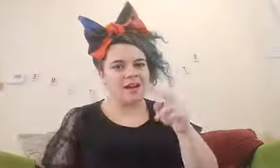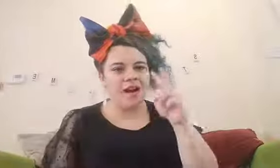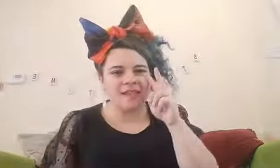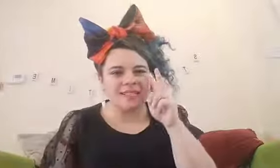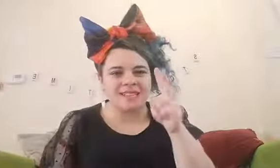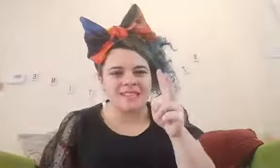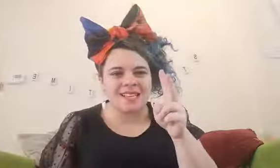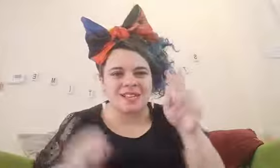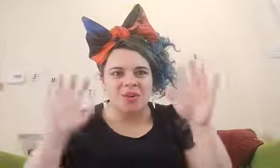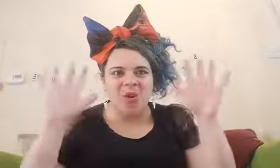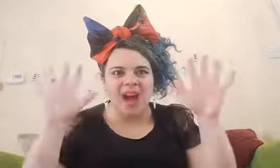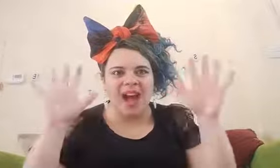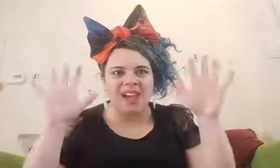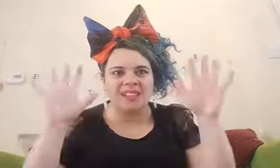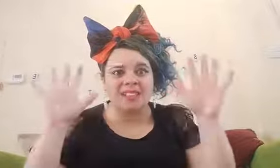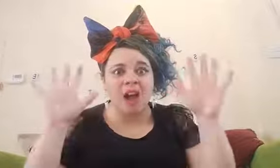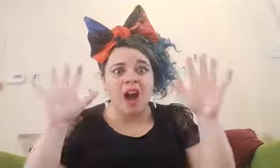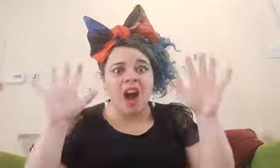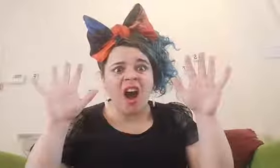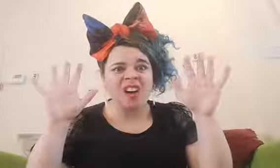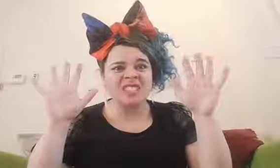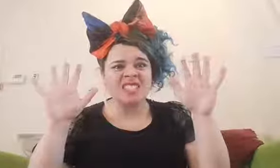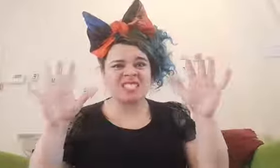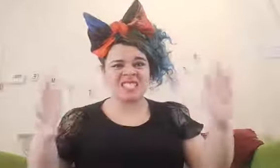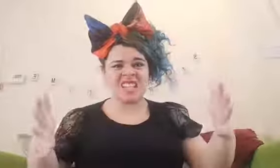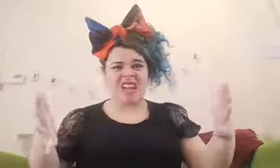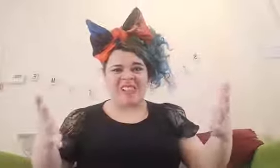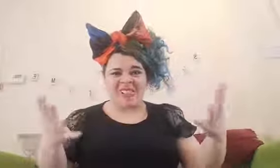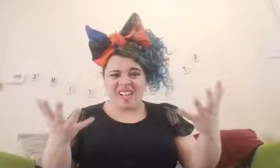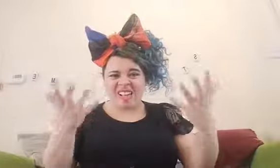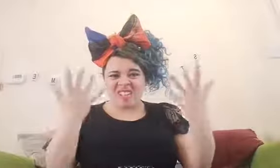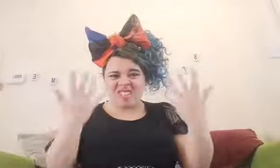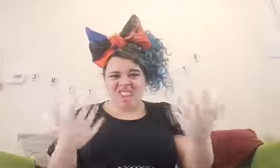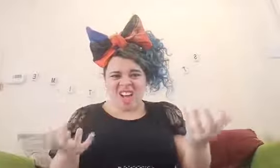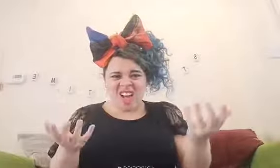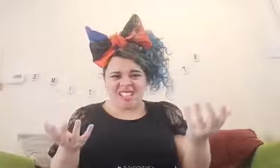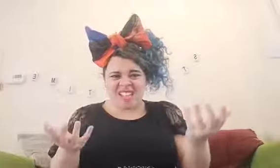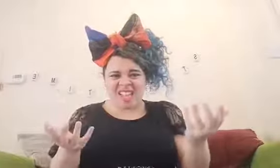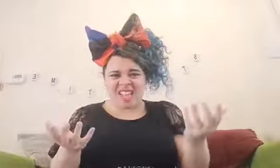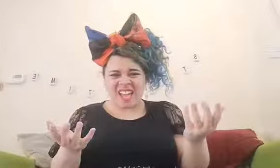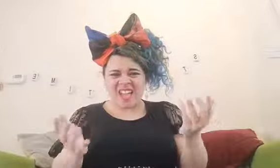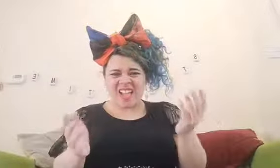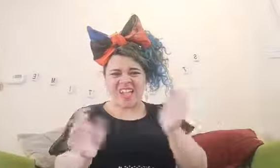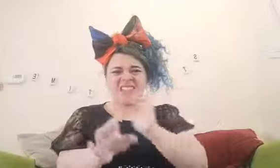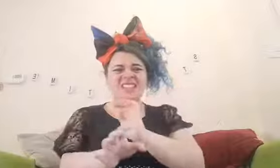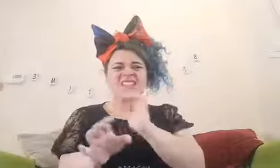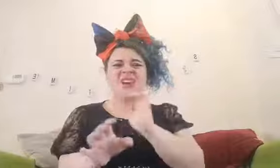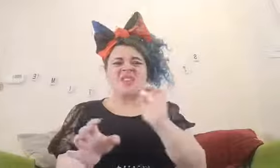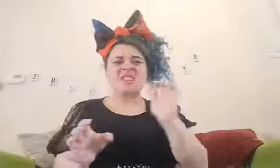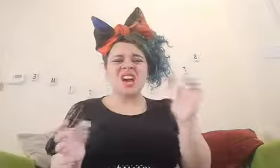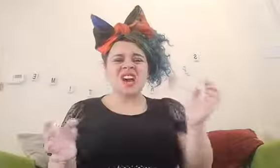I see your hands are still dirty. They're so